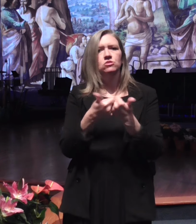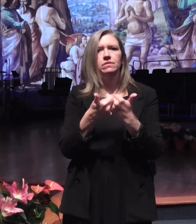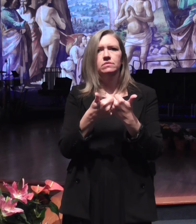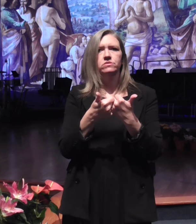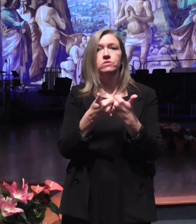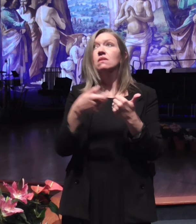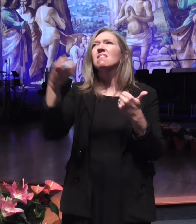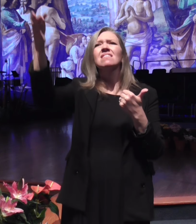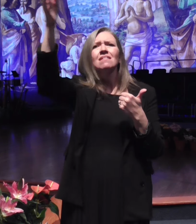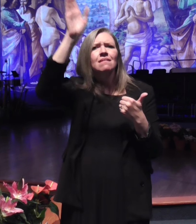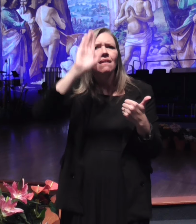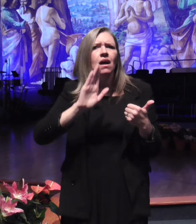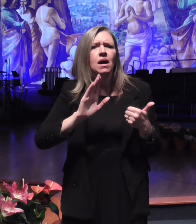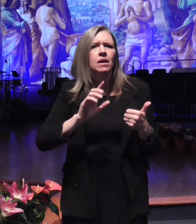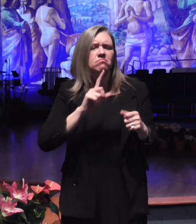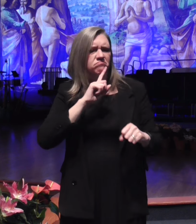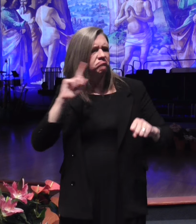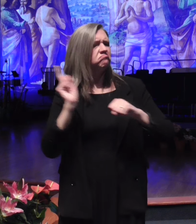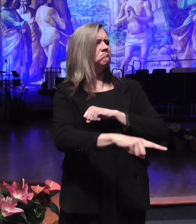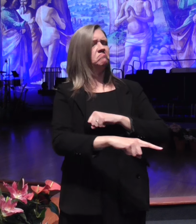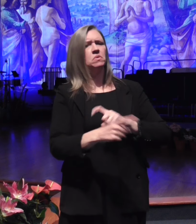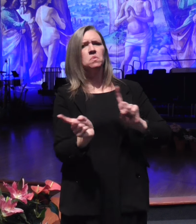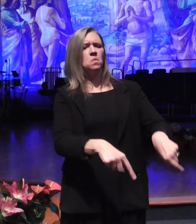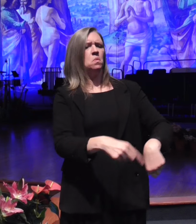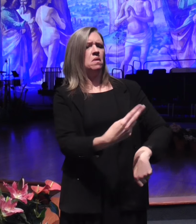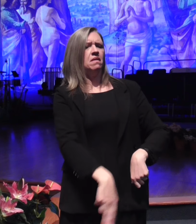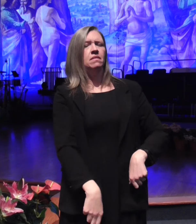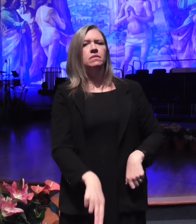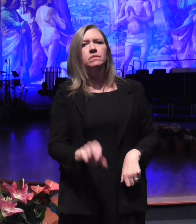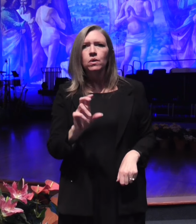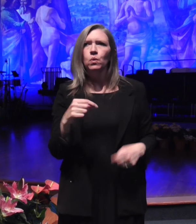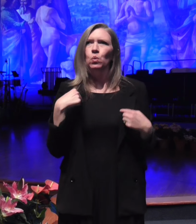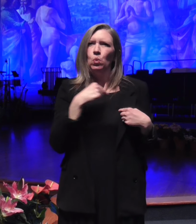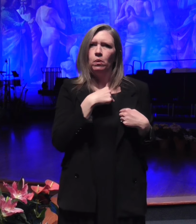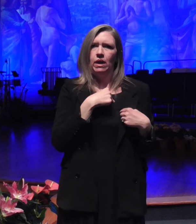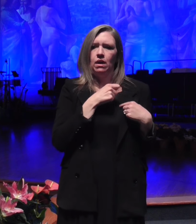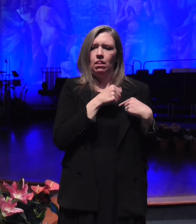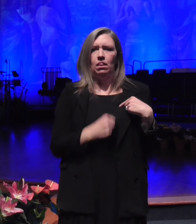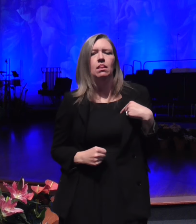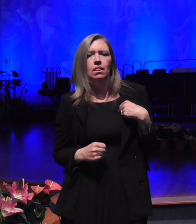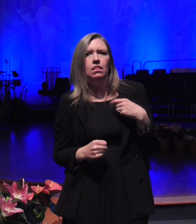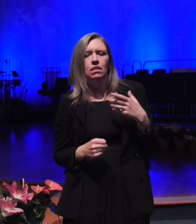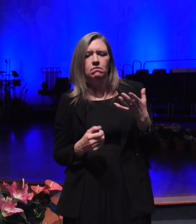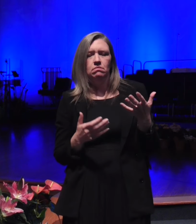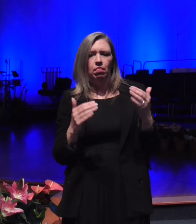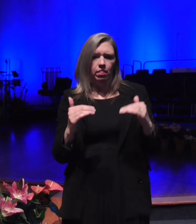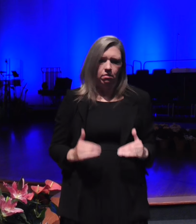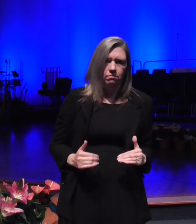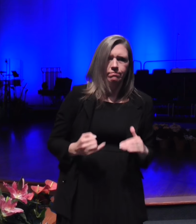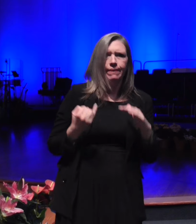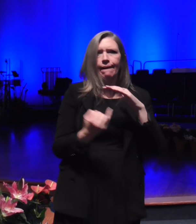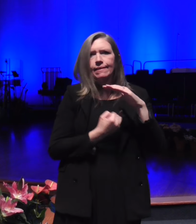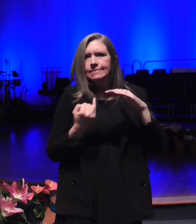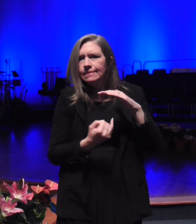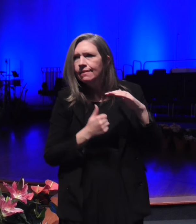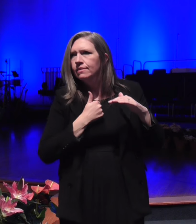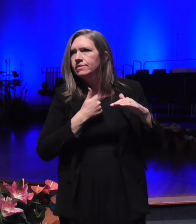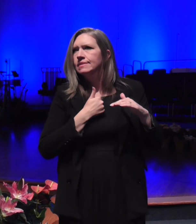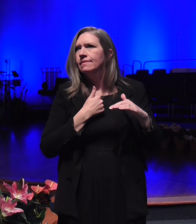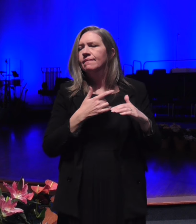doesn't cast anyone into hell. We put ourselves there. We isolate ourselves. We think we're not